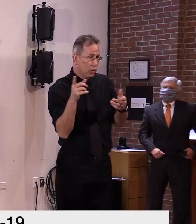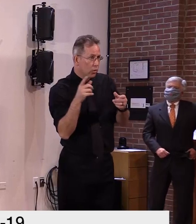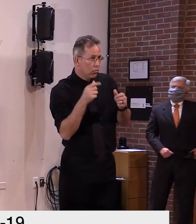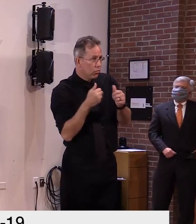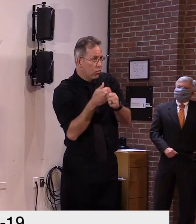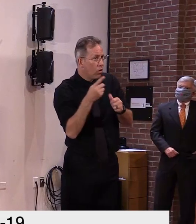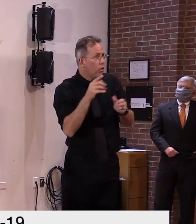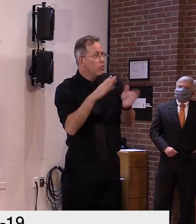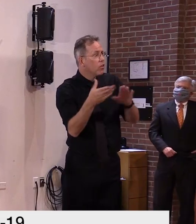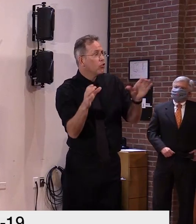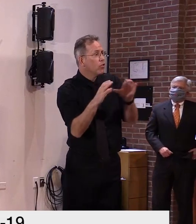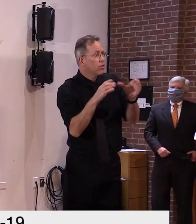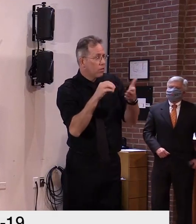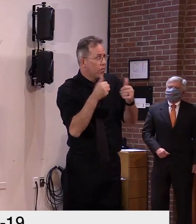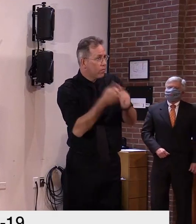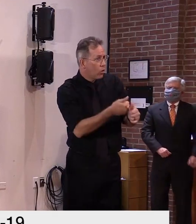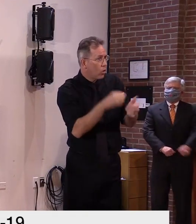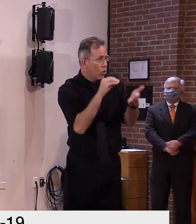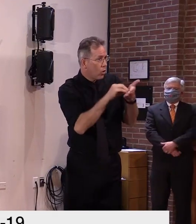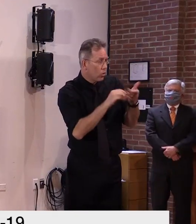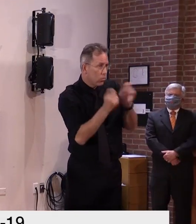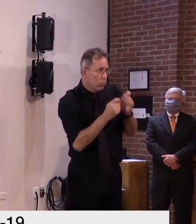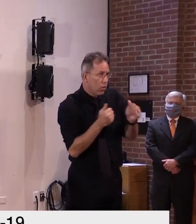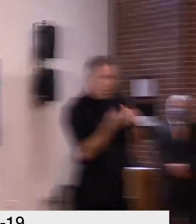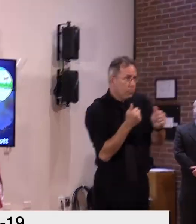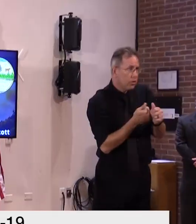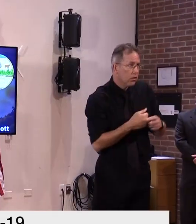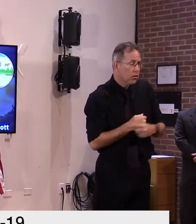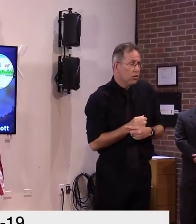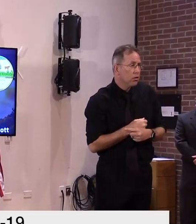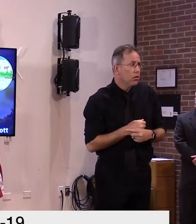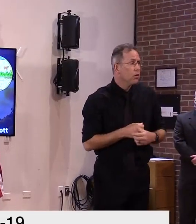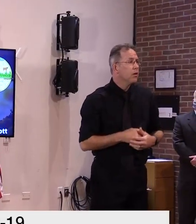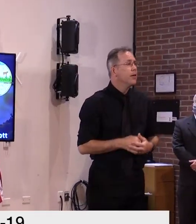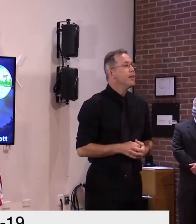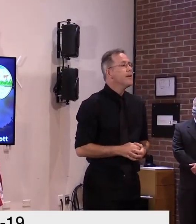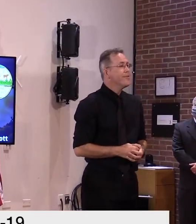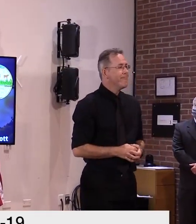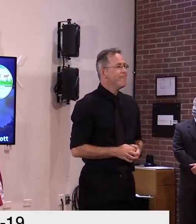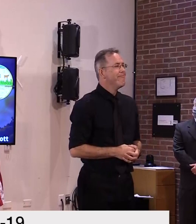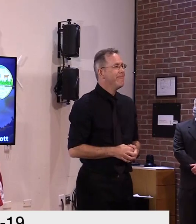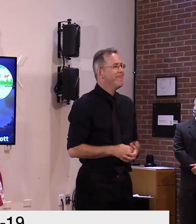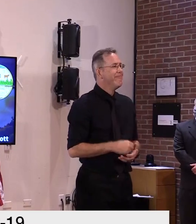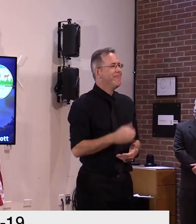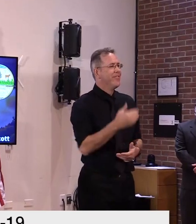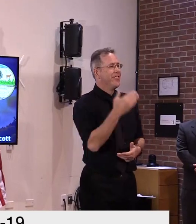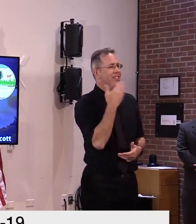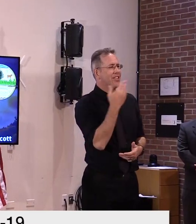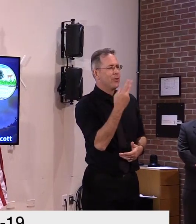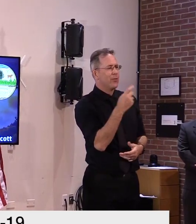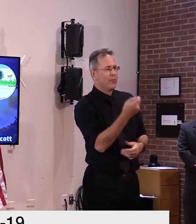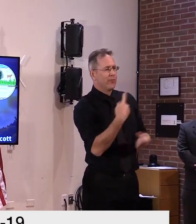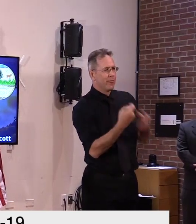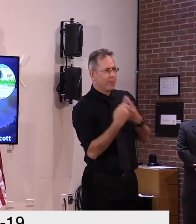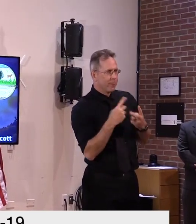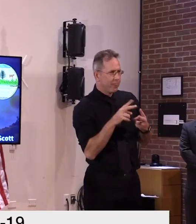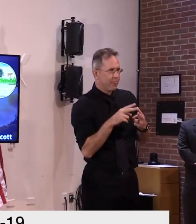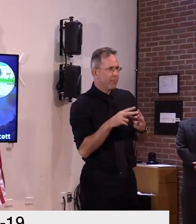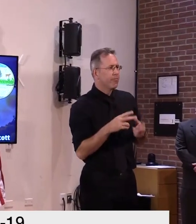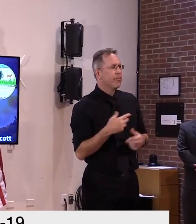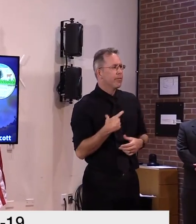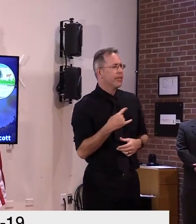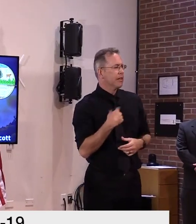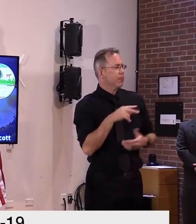Thanks for both parts of the question. So, you know, I do think we should look at studies like that and take them seriously,